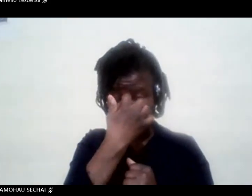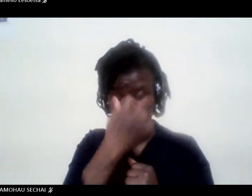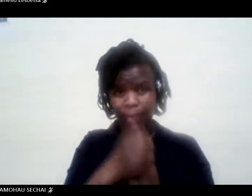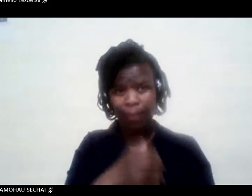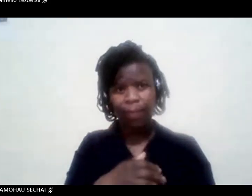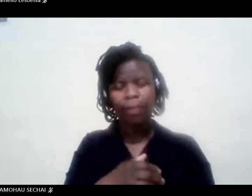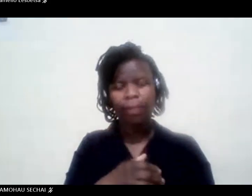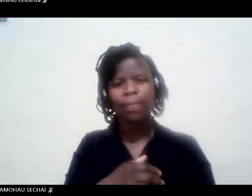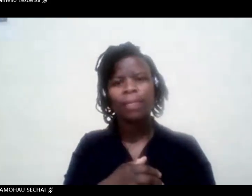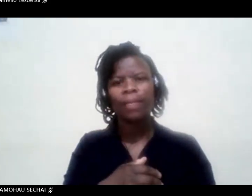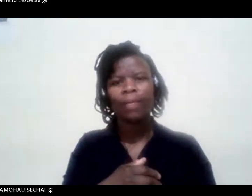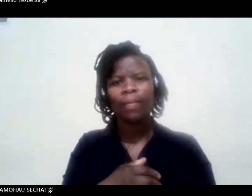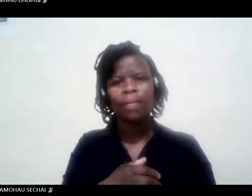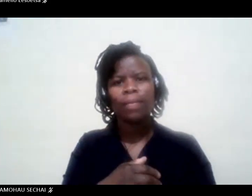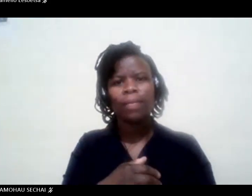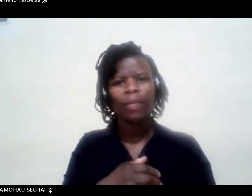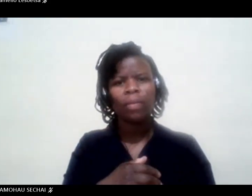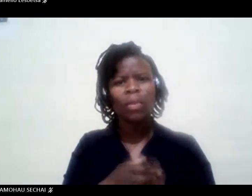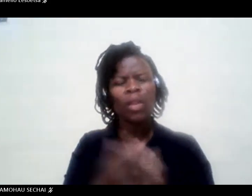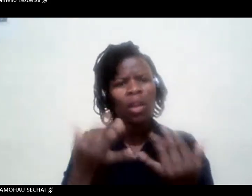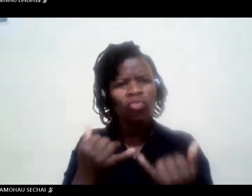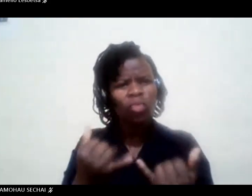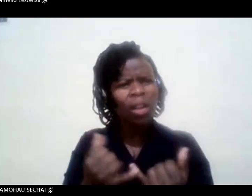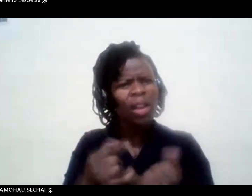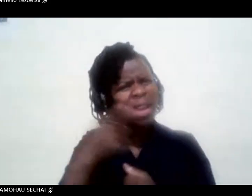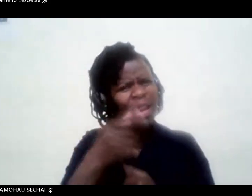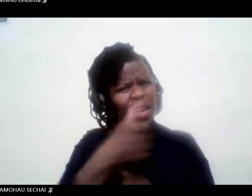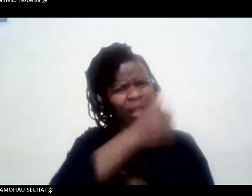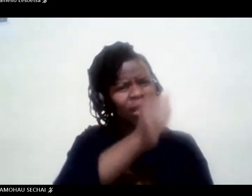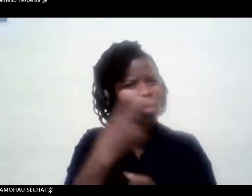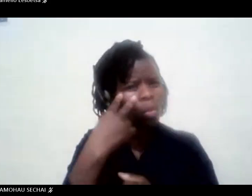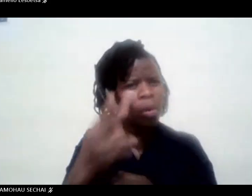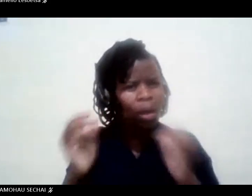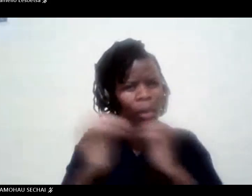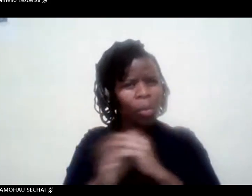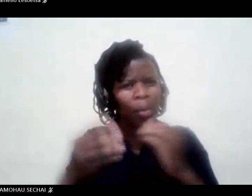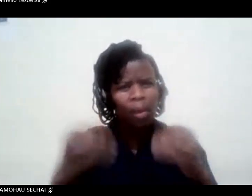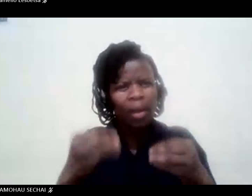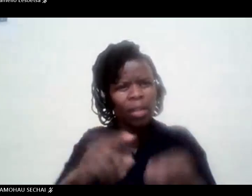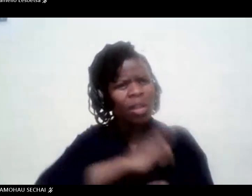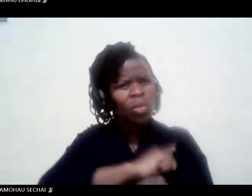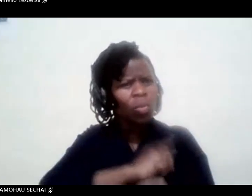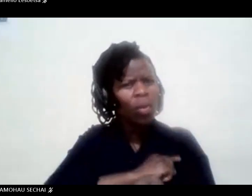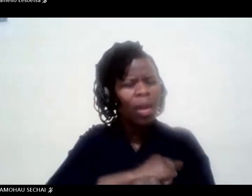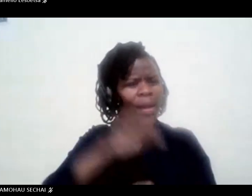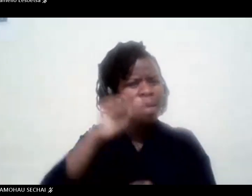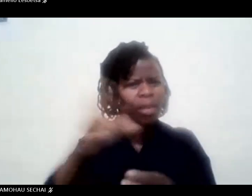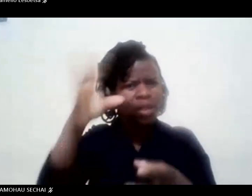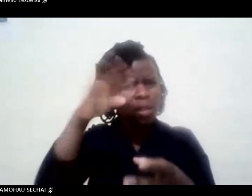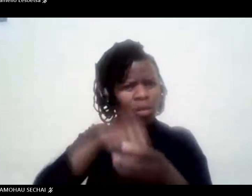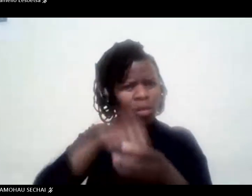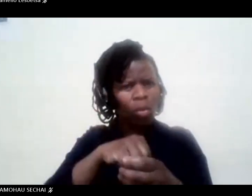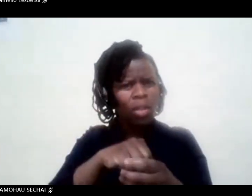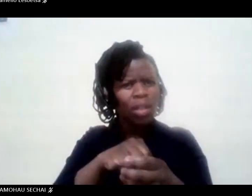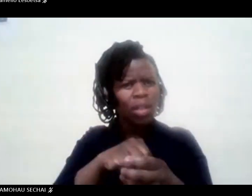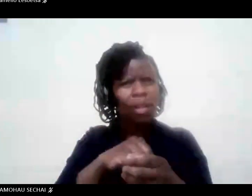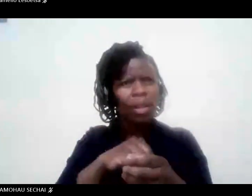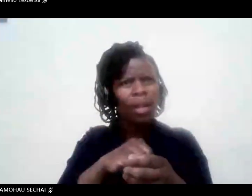him, he doesn't see any reason why, that person needs to. And if you remember, Benedict hinted at that, talked about the STEM